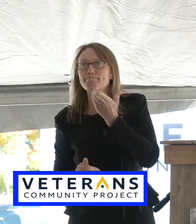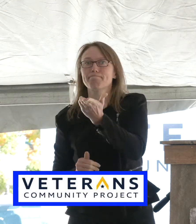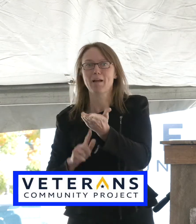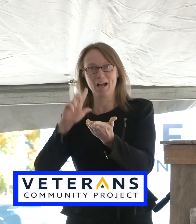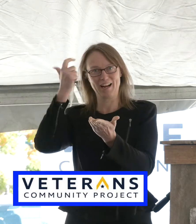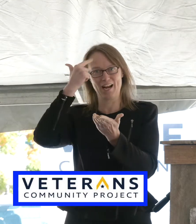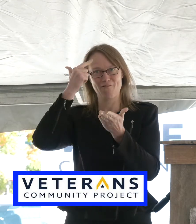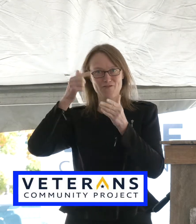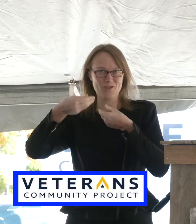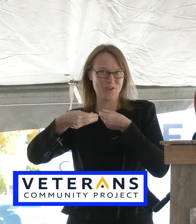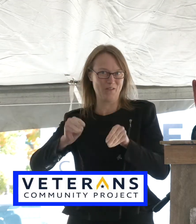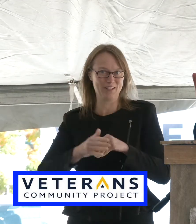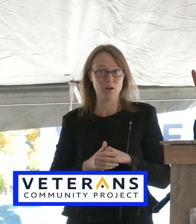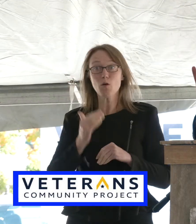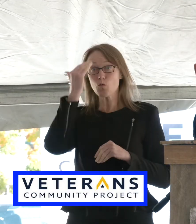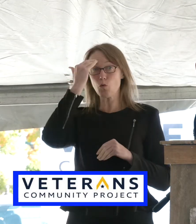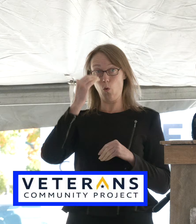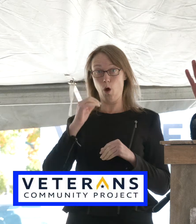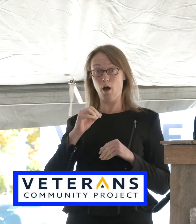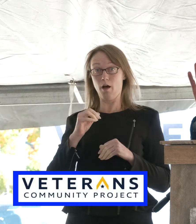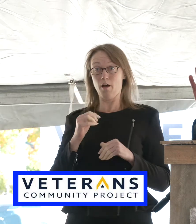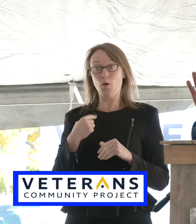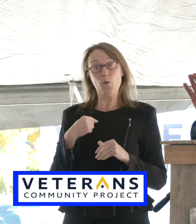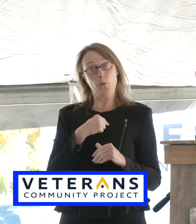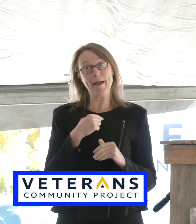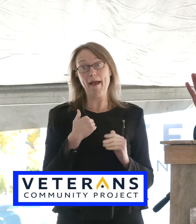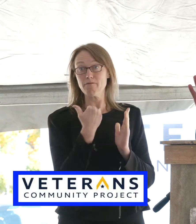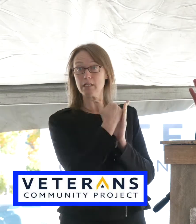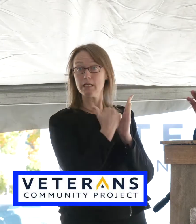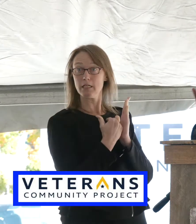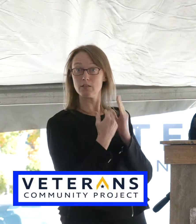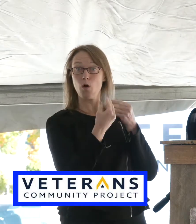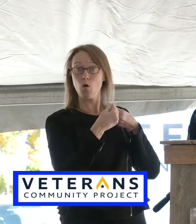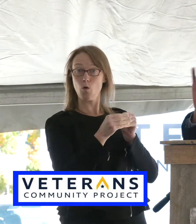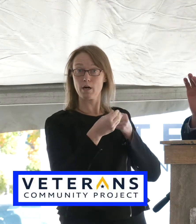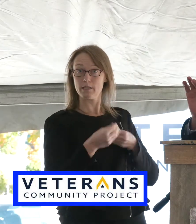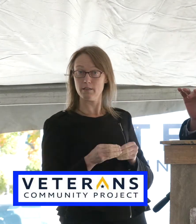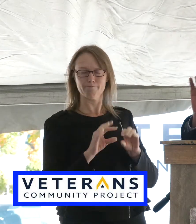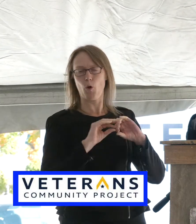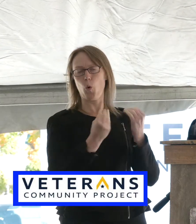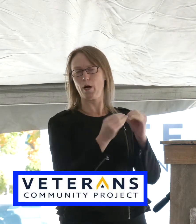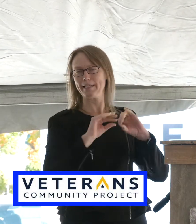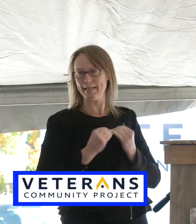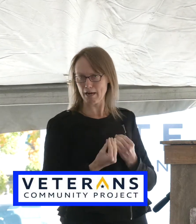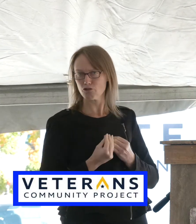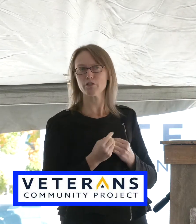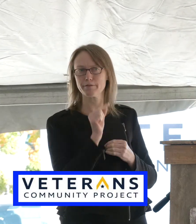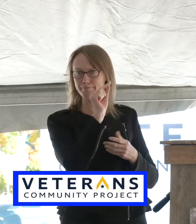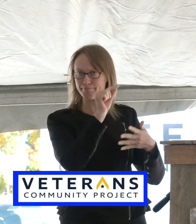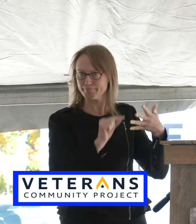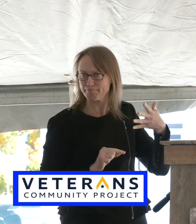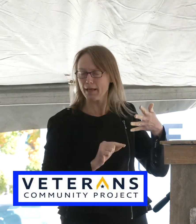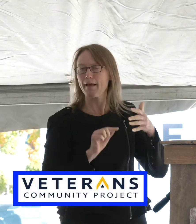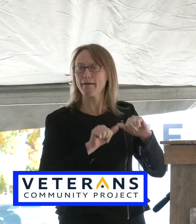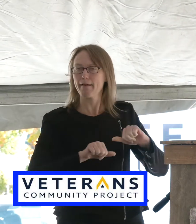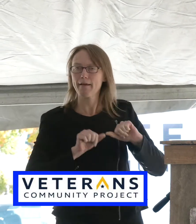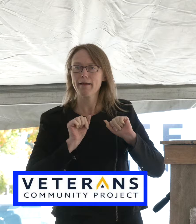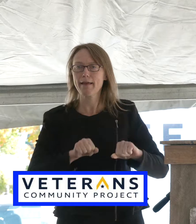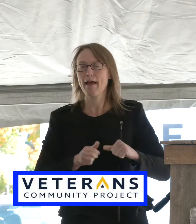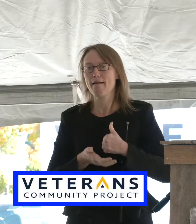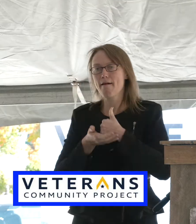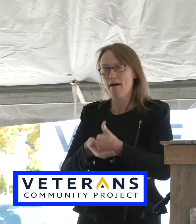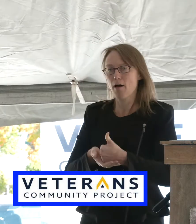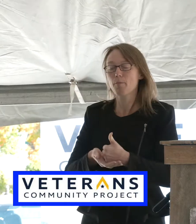organizations that can help us the rest of the way, the amount represents a portion, not even the majority, but a portion of what it will cost to do this. But